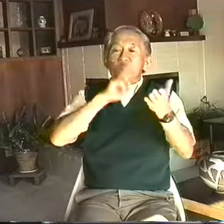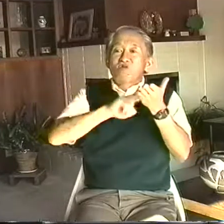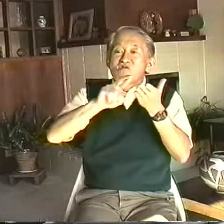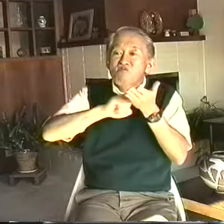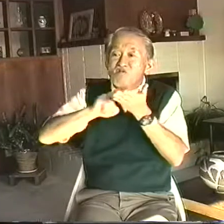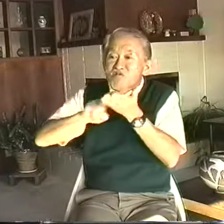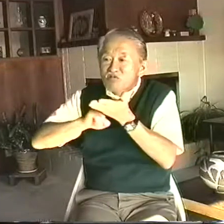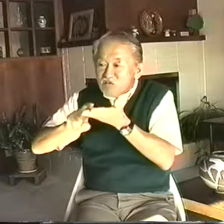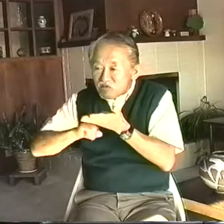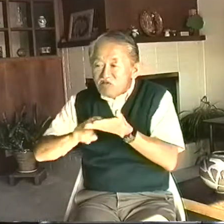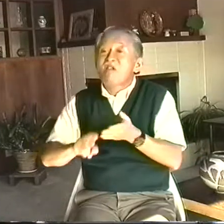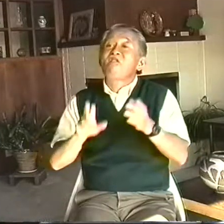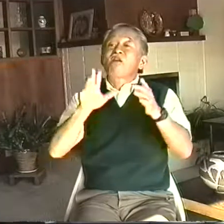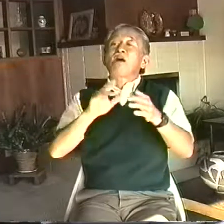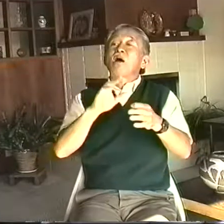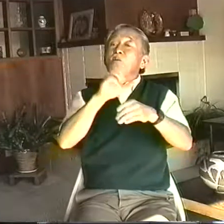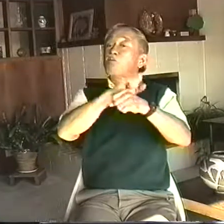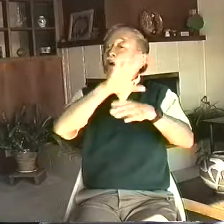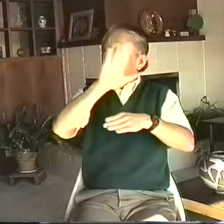living in Japan.